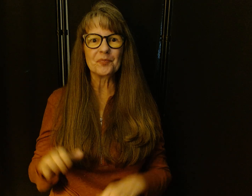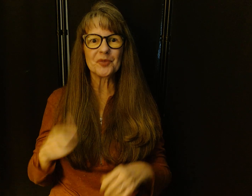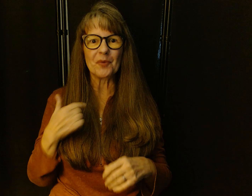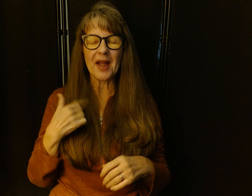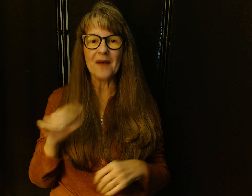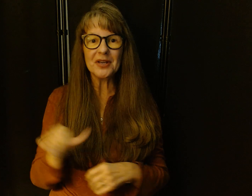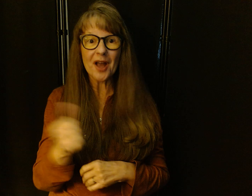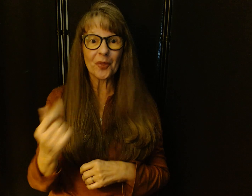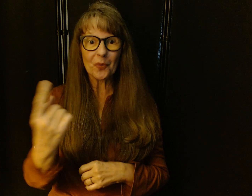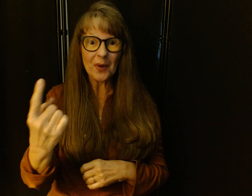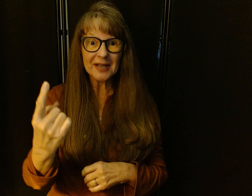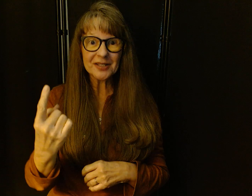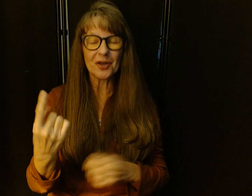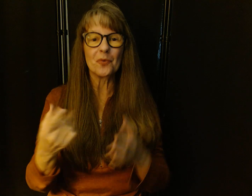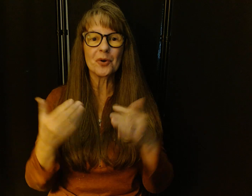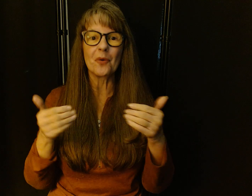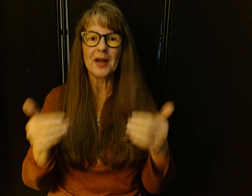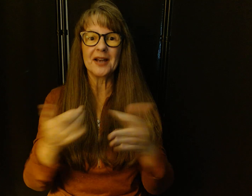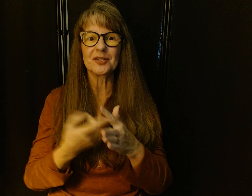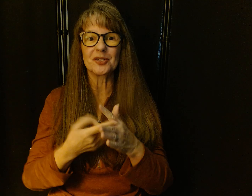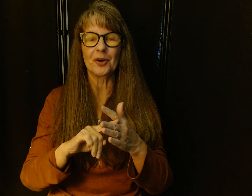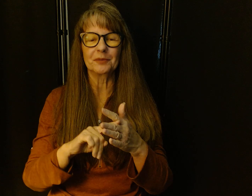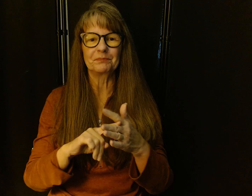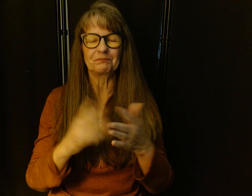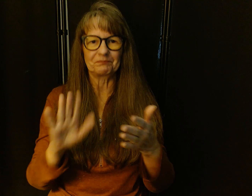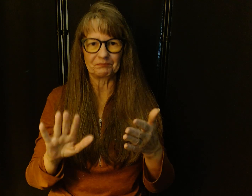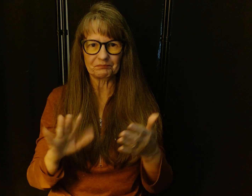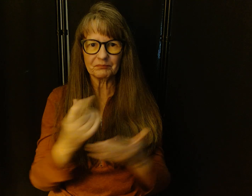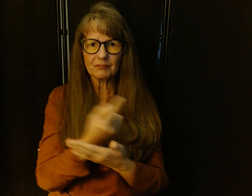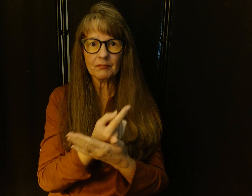I have another one. So we'll go ahead and start.